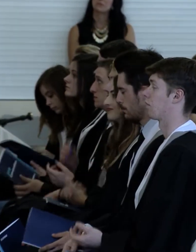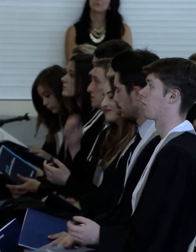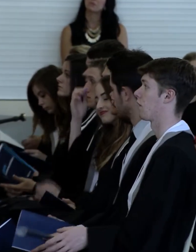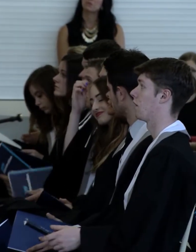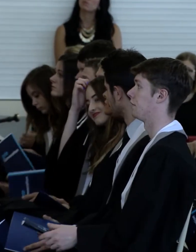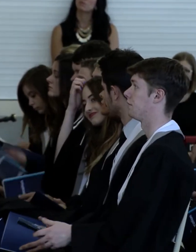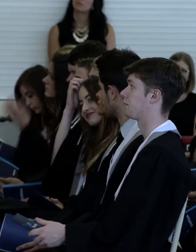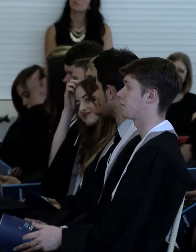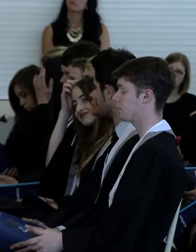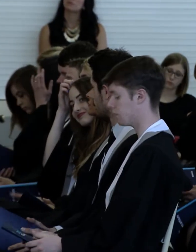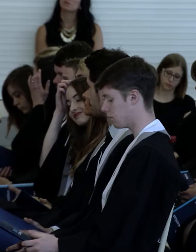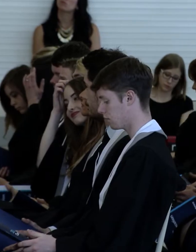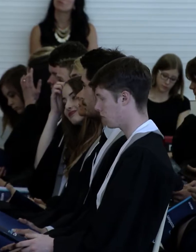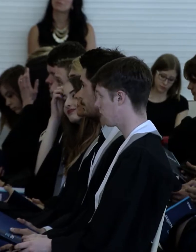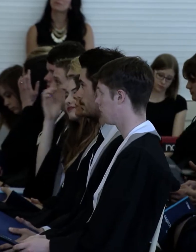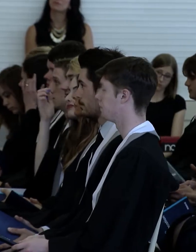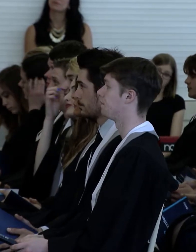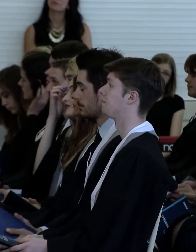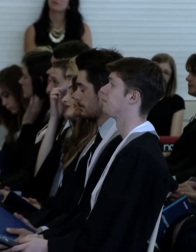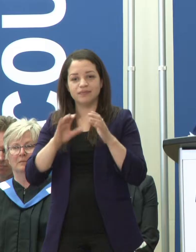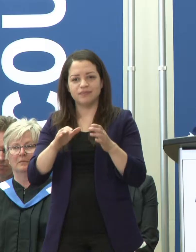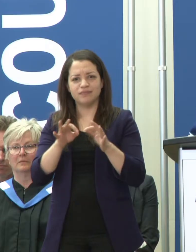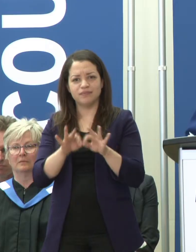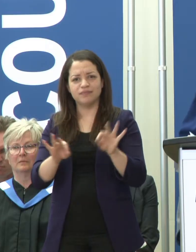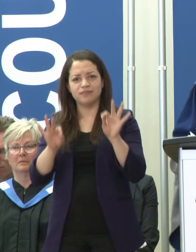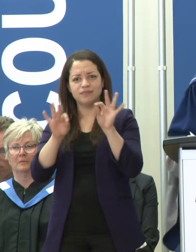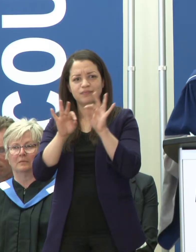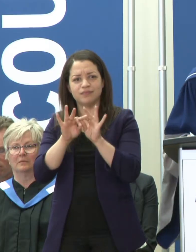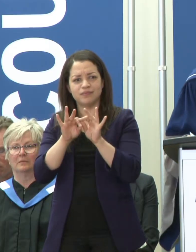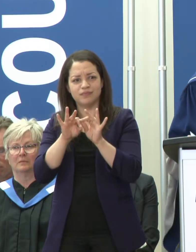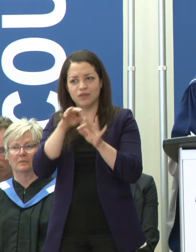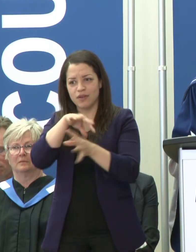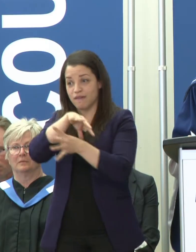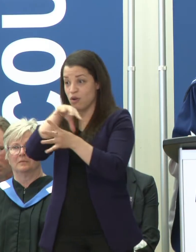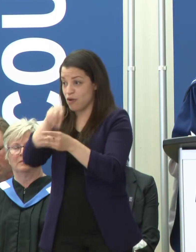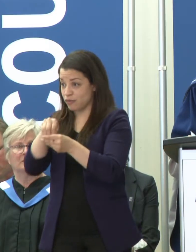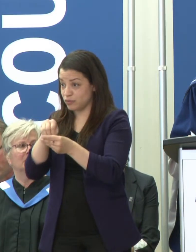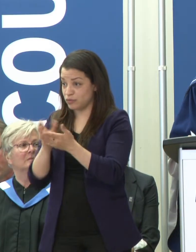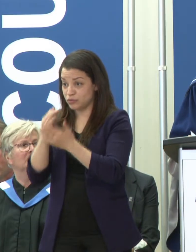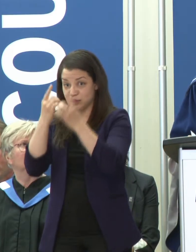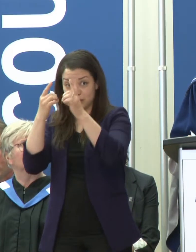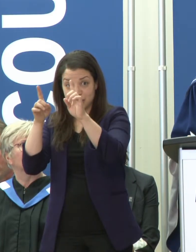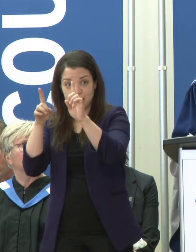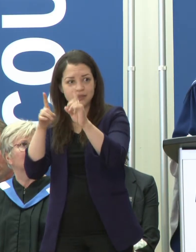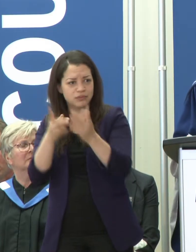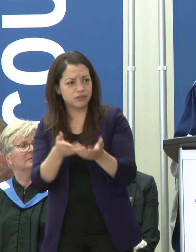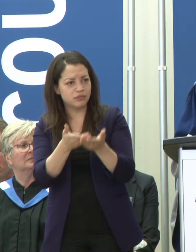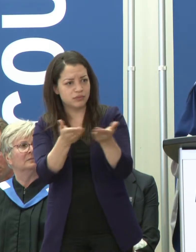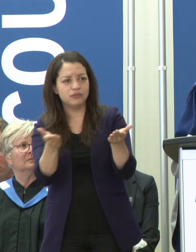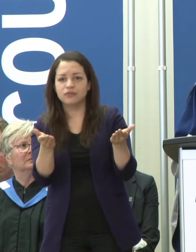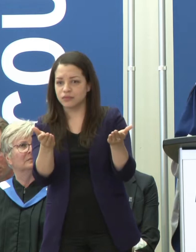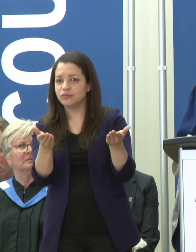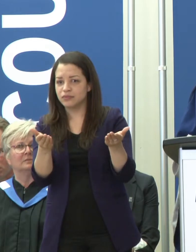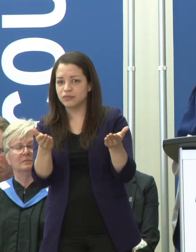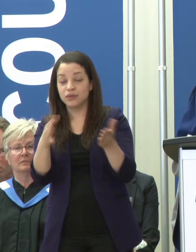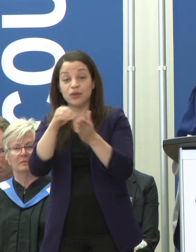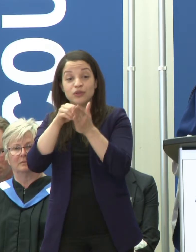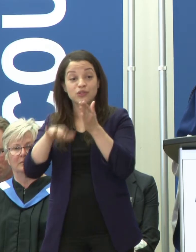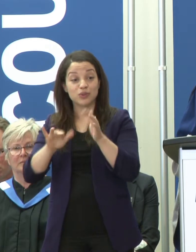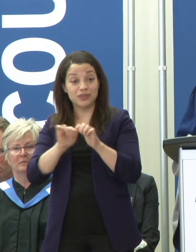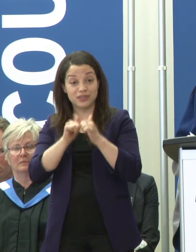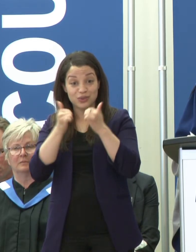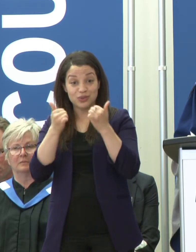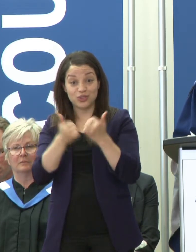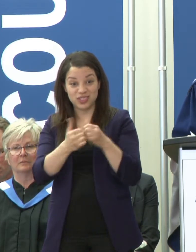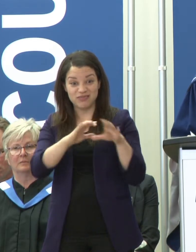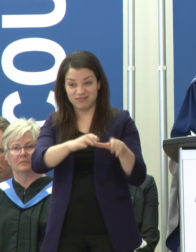And a key group of contributors to that success has been you, our graduates, because you see, your student associations